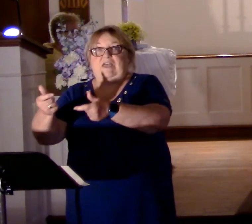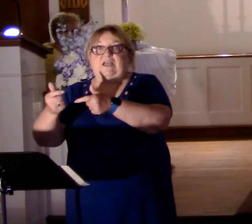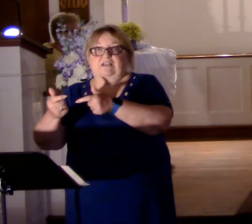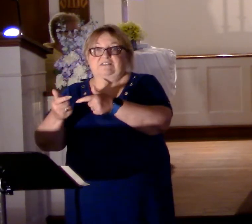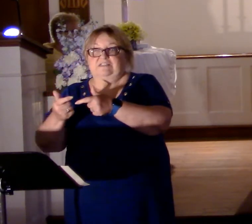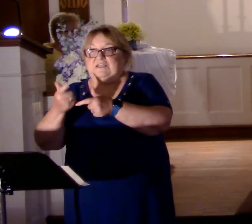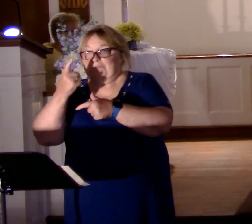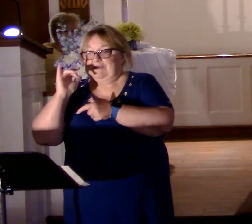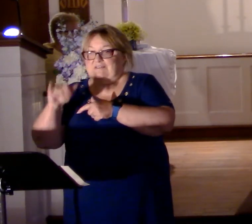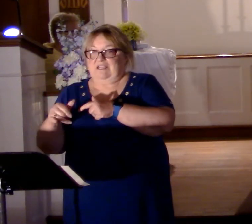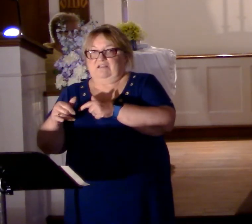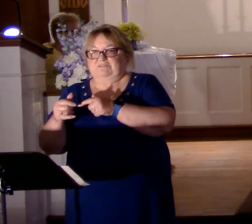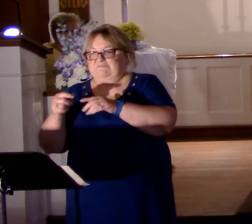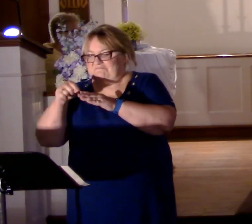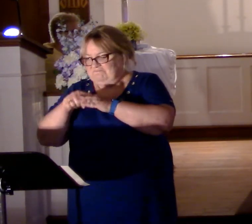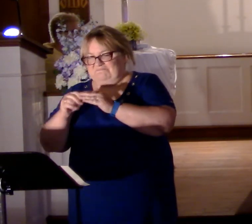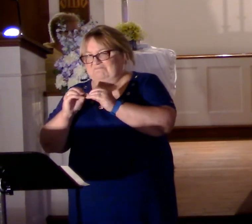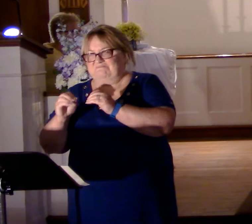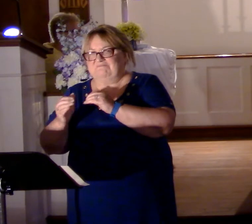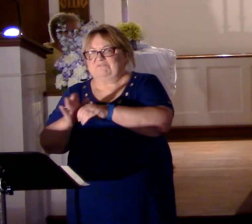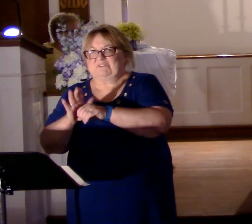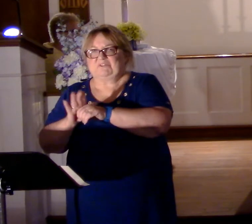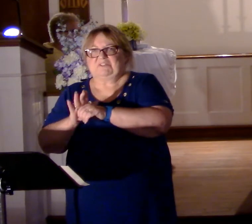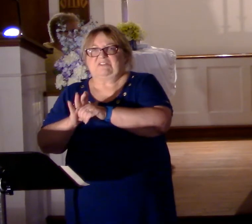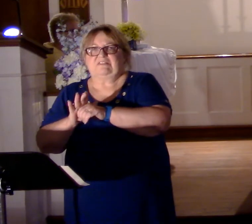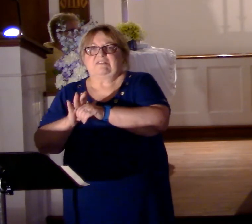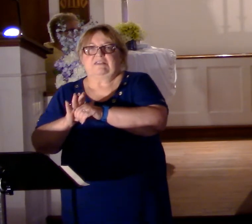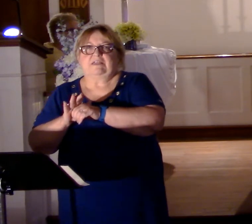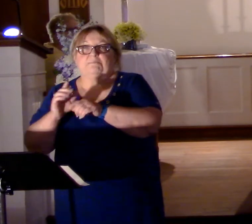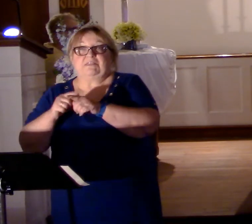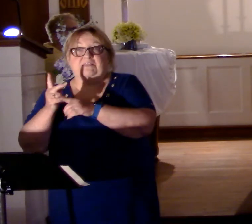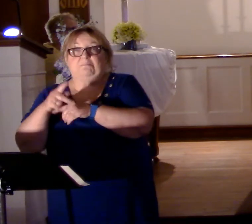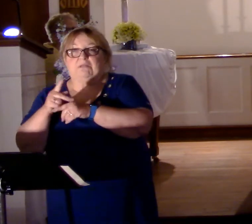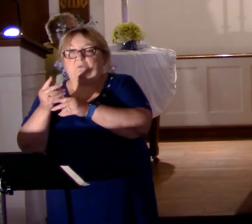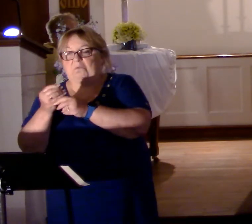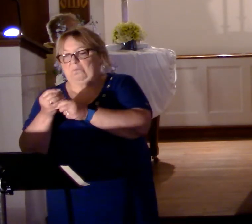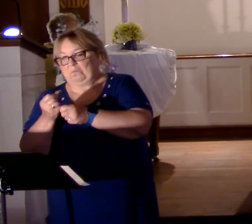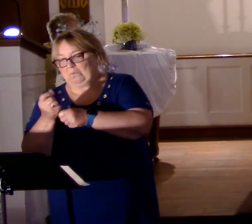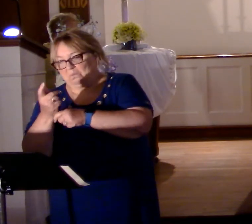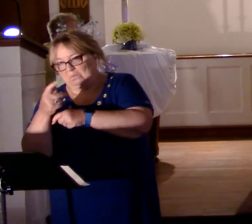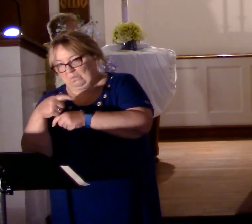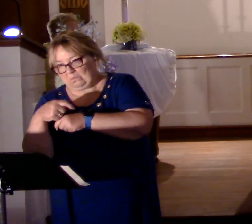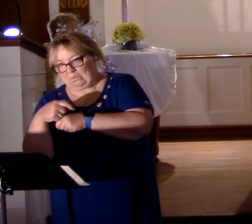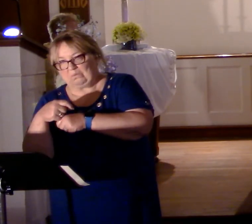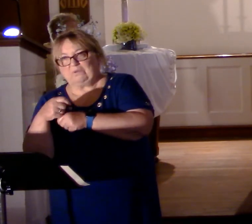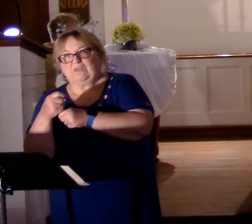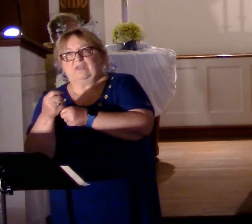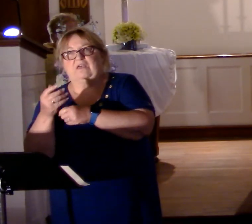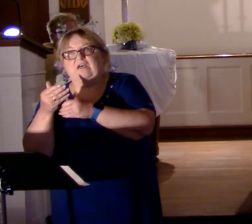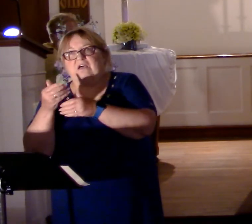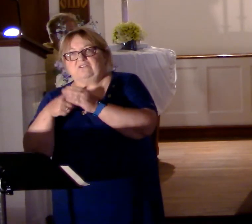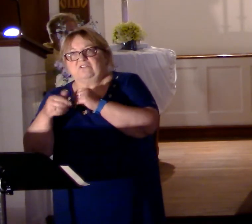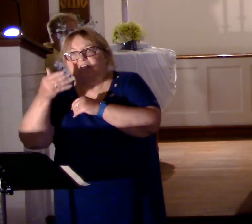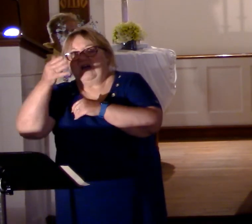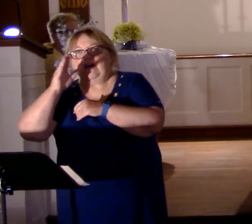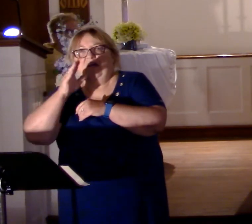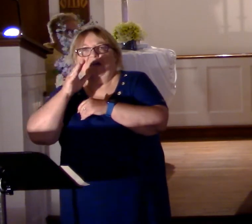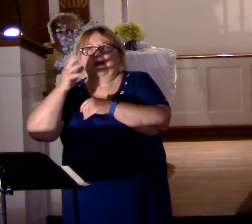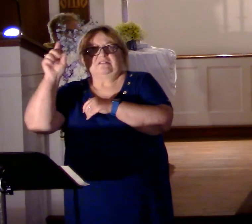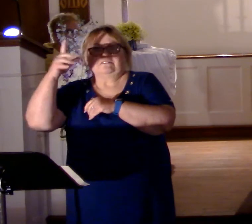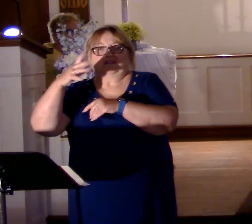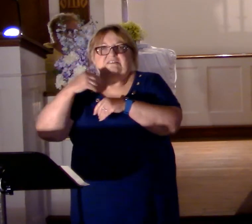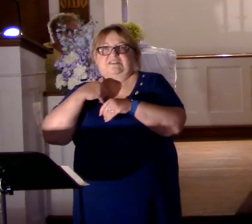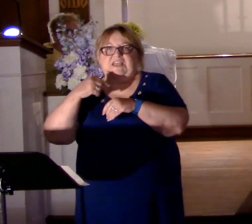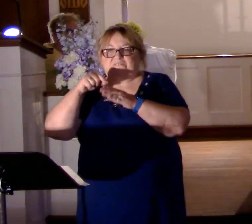because the soil was shallow, but the plant soon wilted under the hot sun, and since they didn't